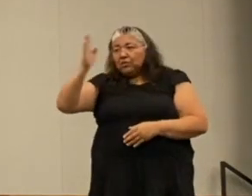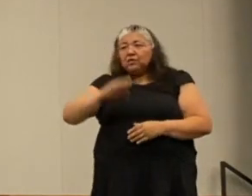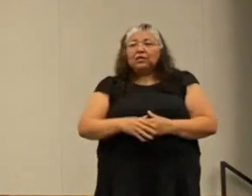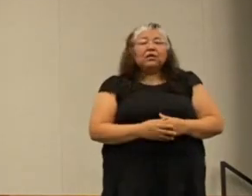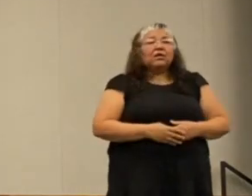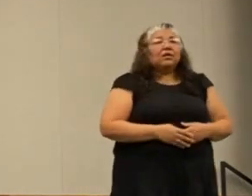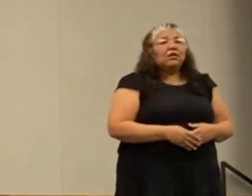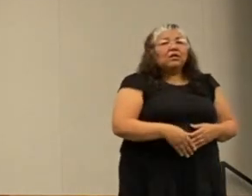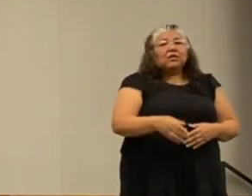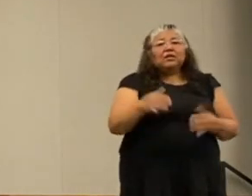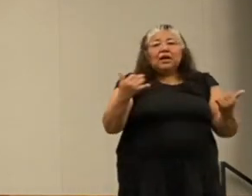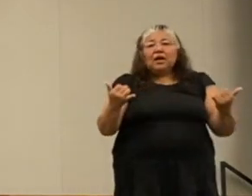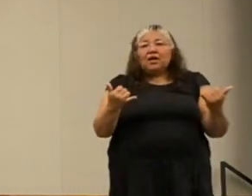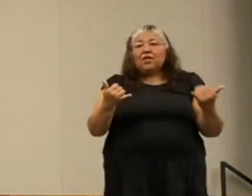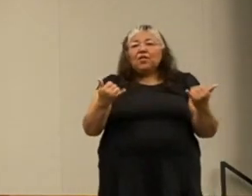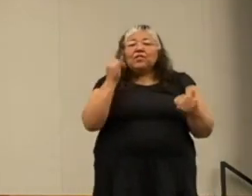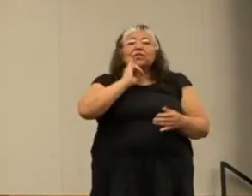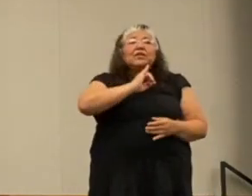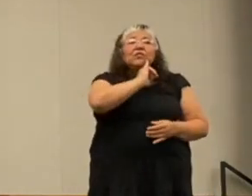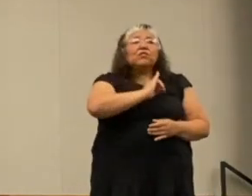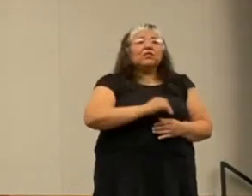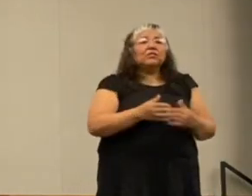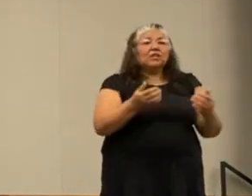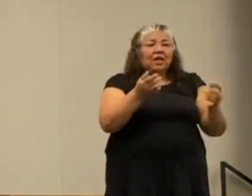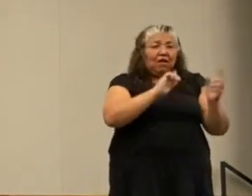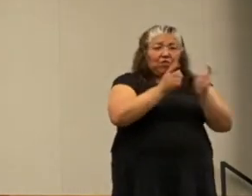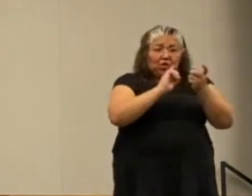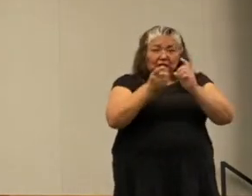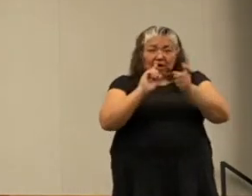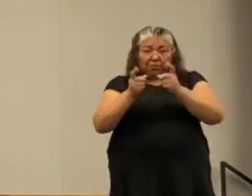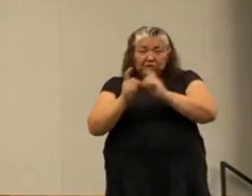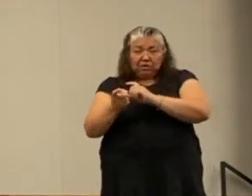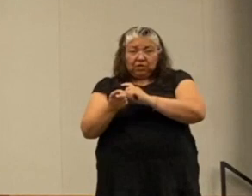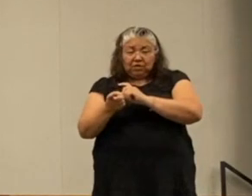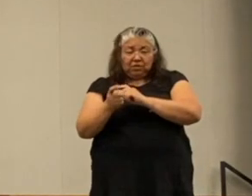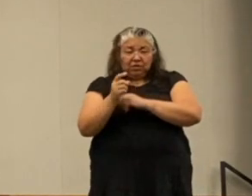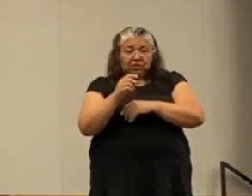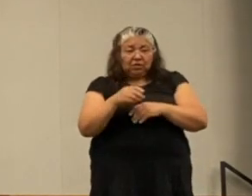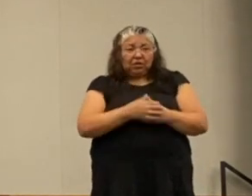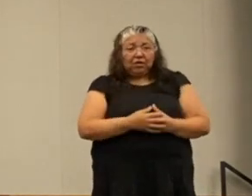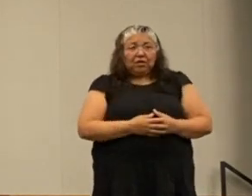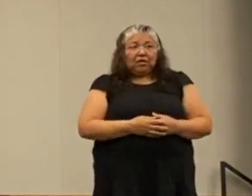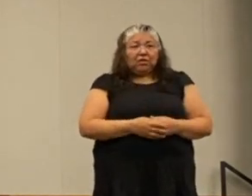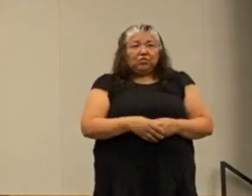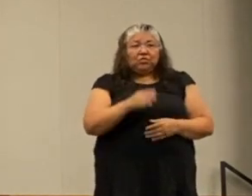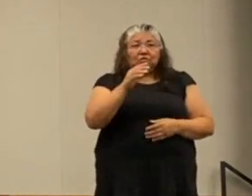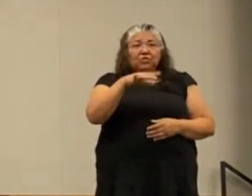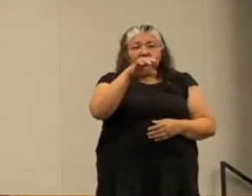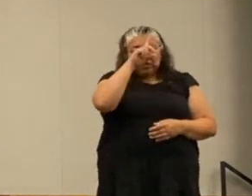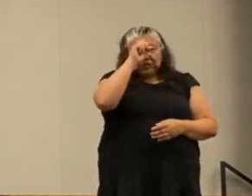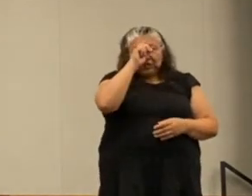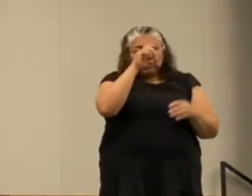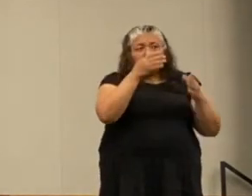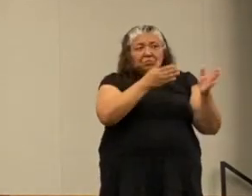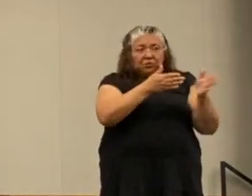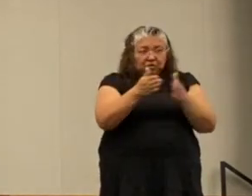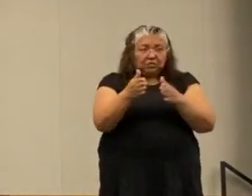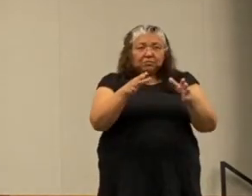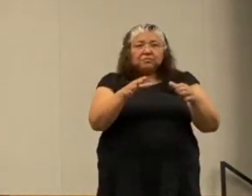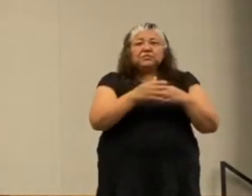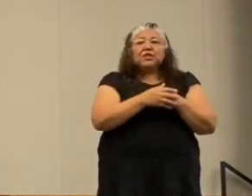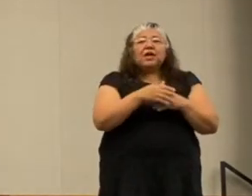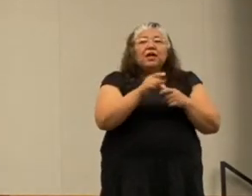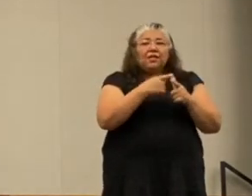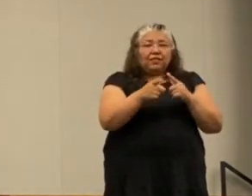and many gods. And the Israelites have adapted to the Egyptians' customs, and they have accepted their